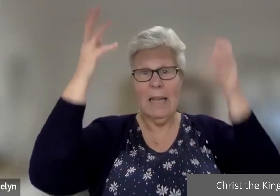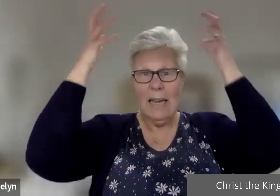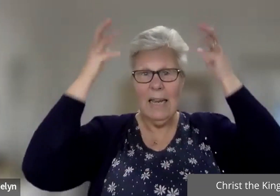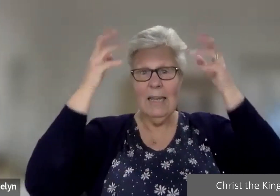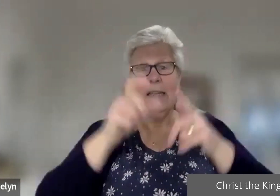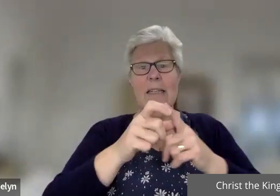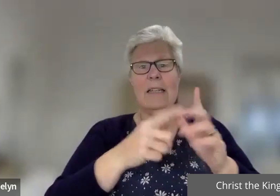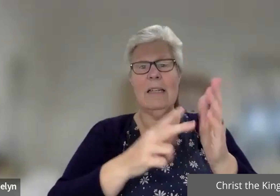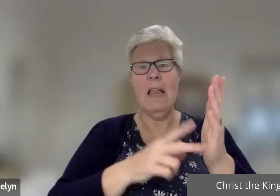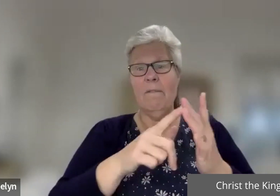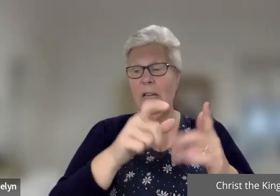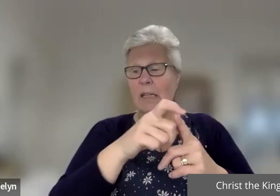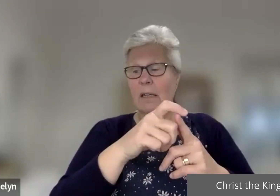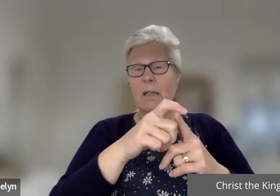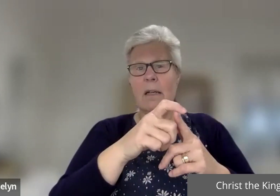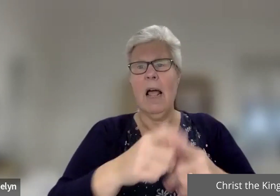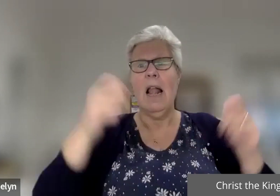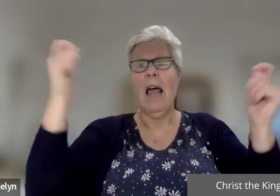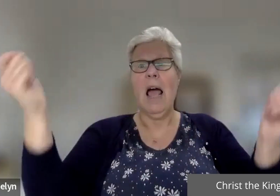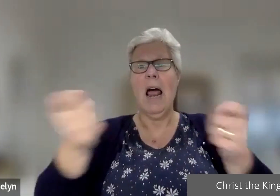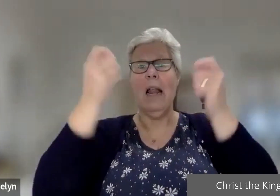of King David.